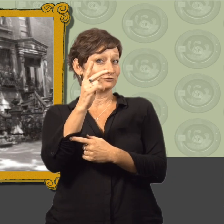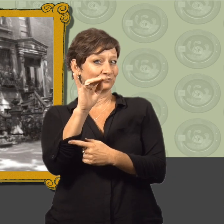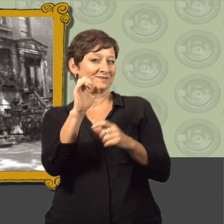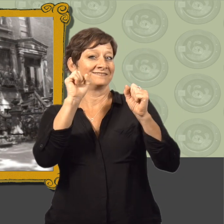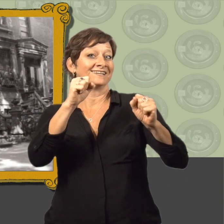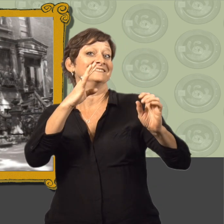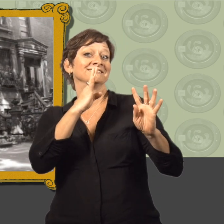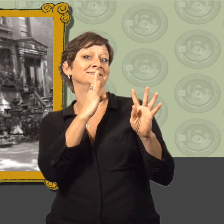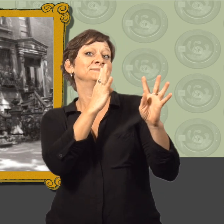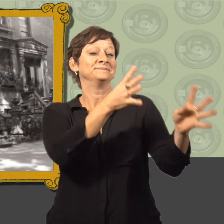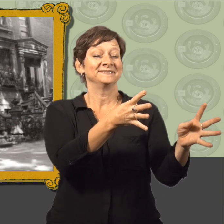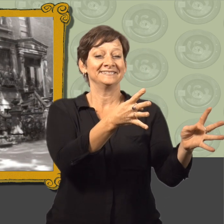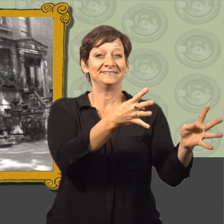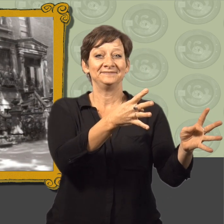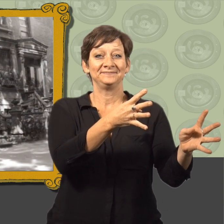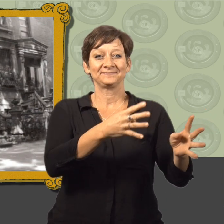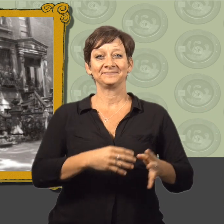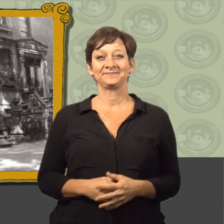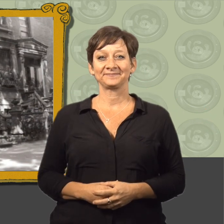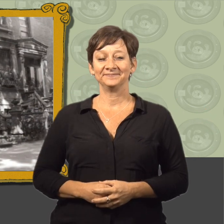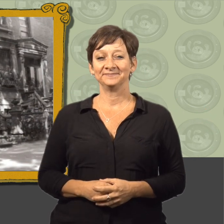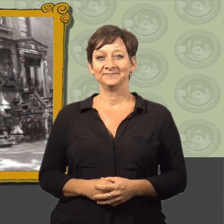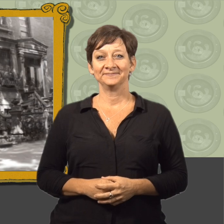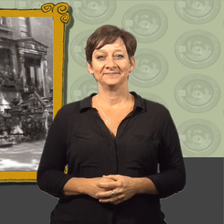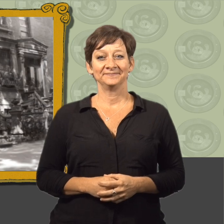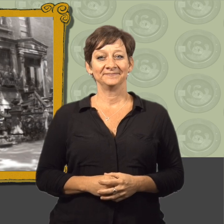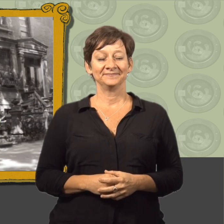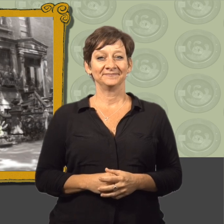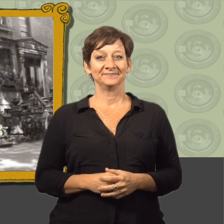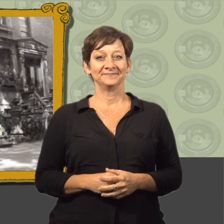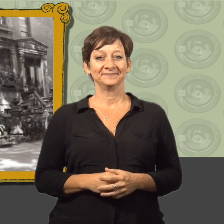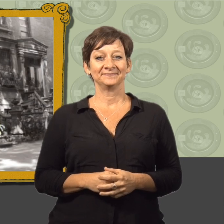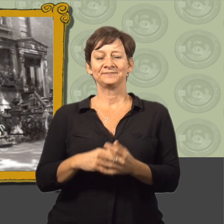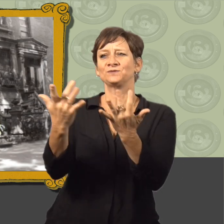Before she could even speak words